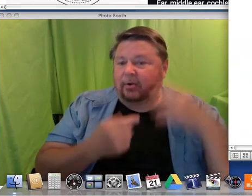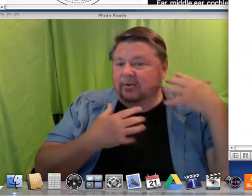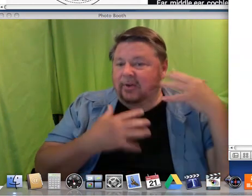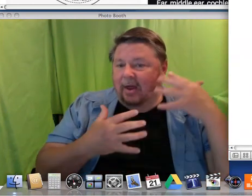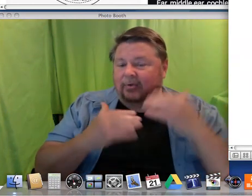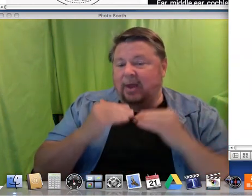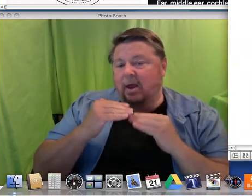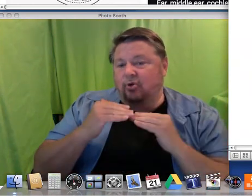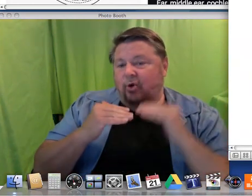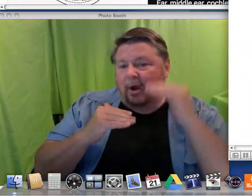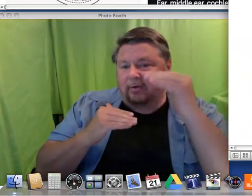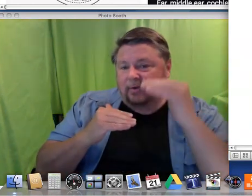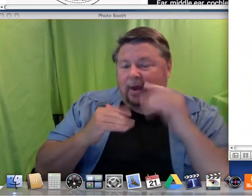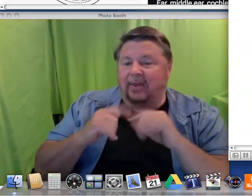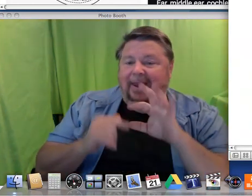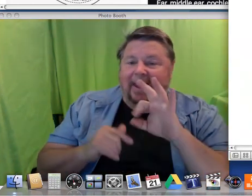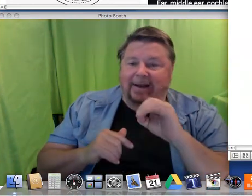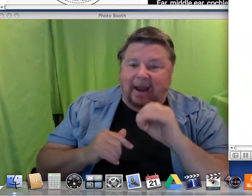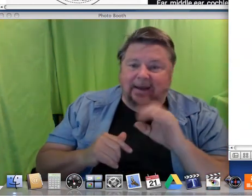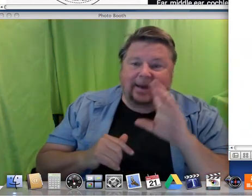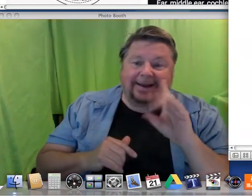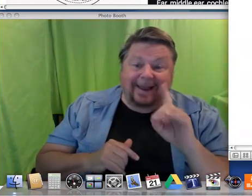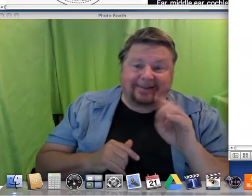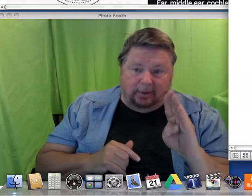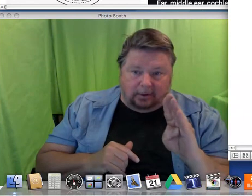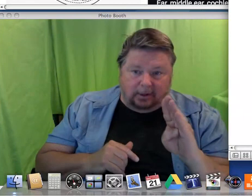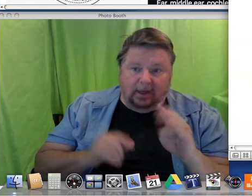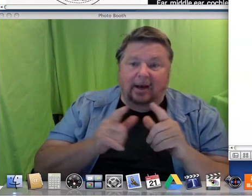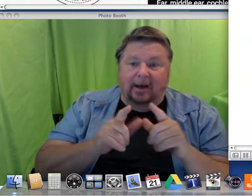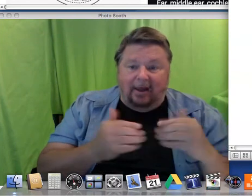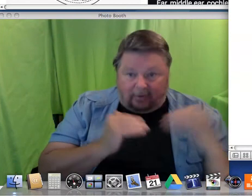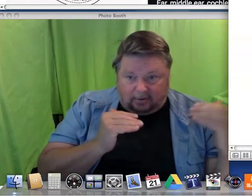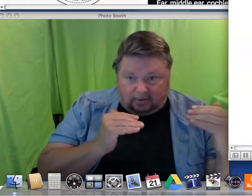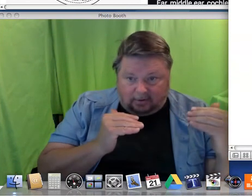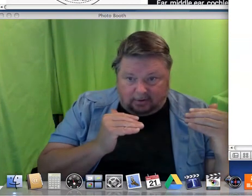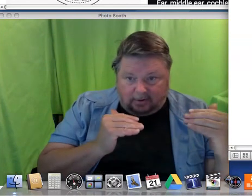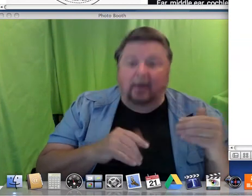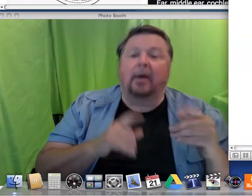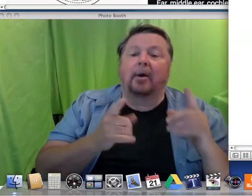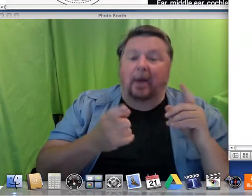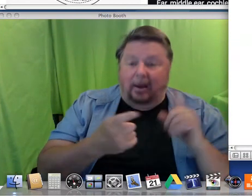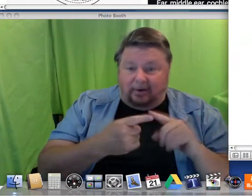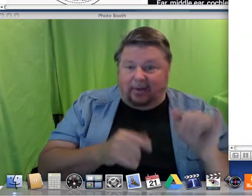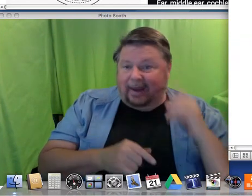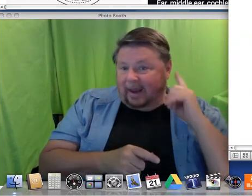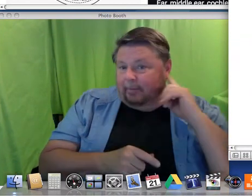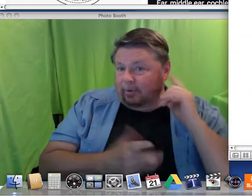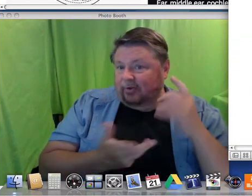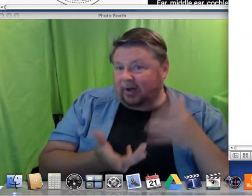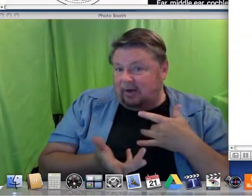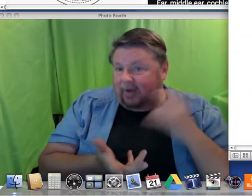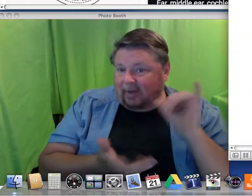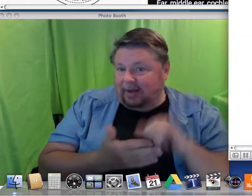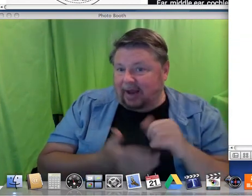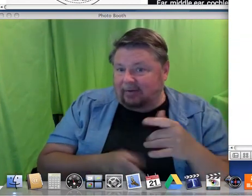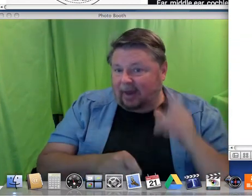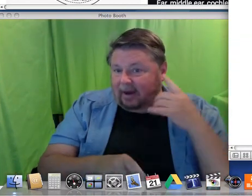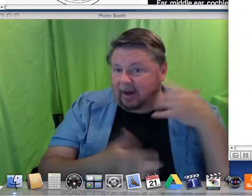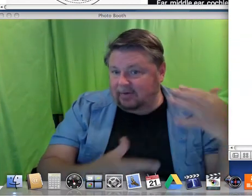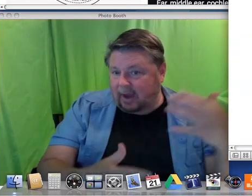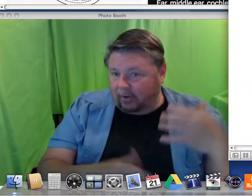until sounds cross the 90 decibel level until they can perceive that